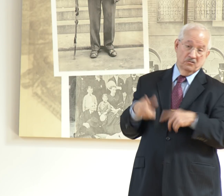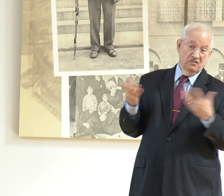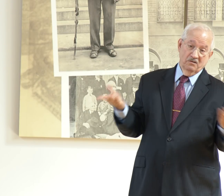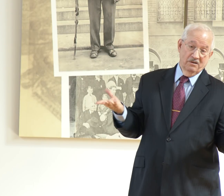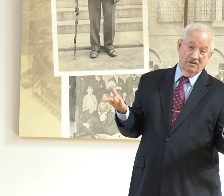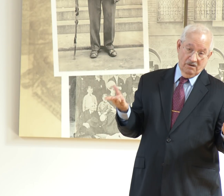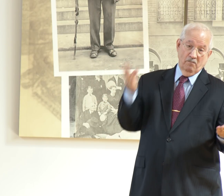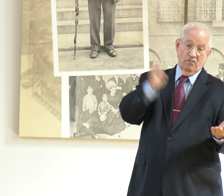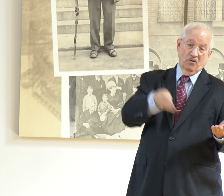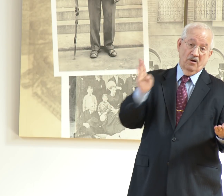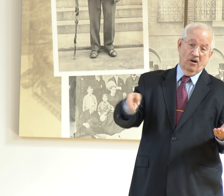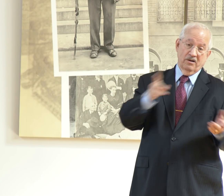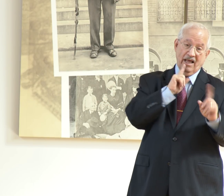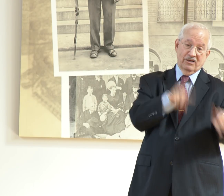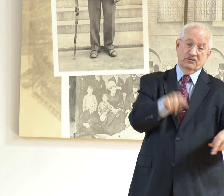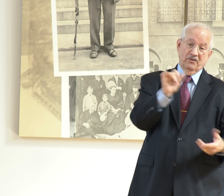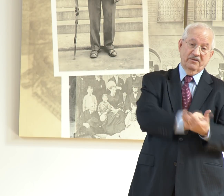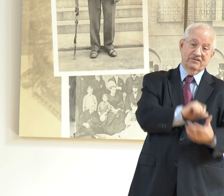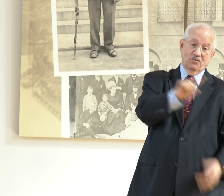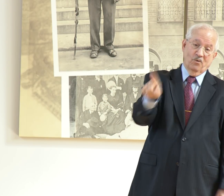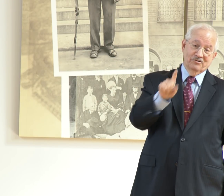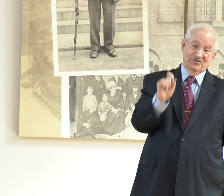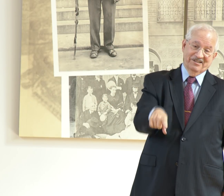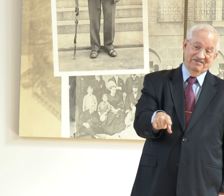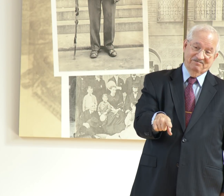Well, the answer to that question was Bernard Bragg.